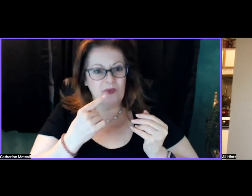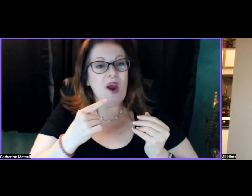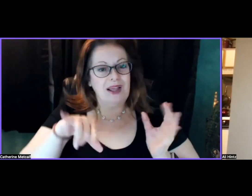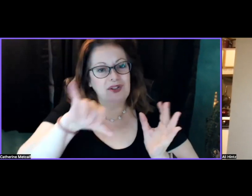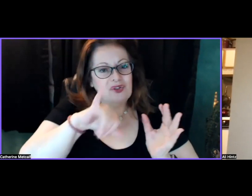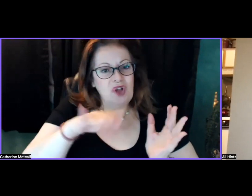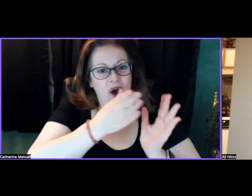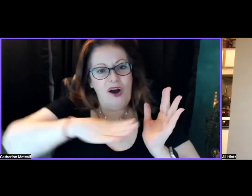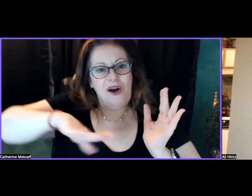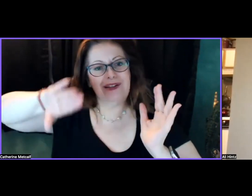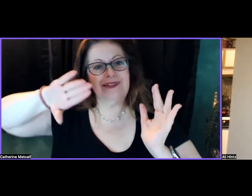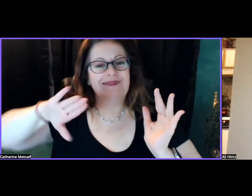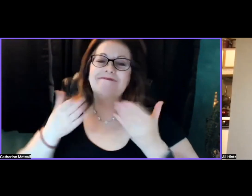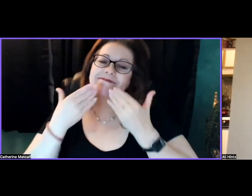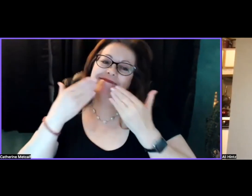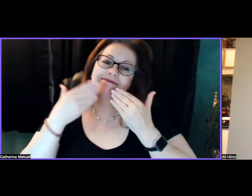Thank you all.